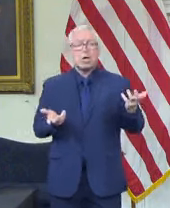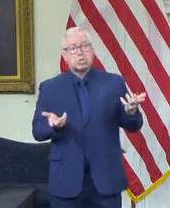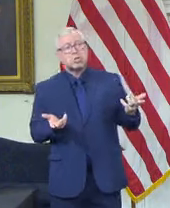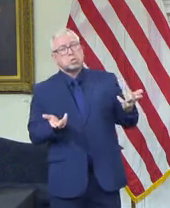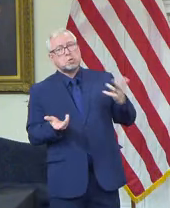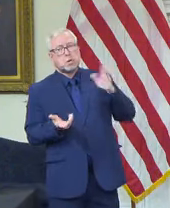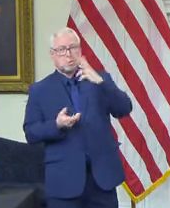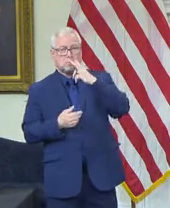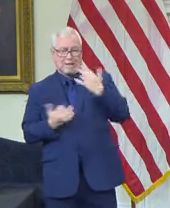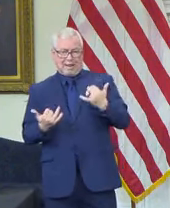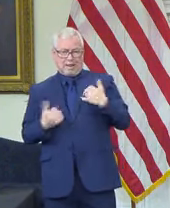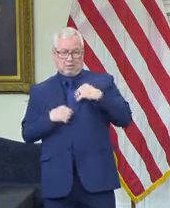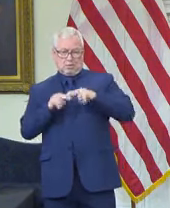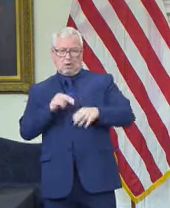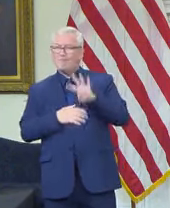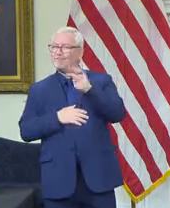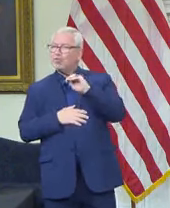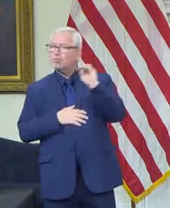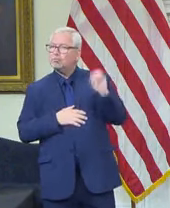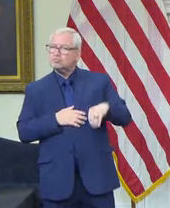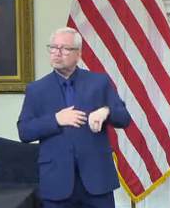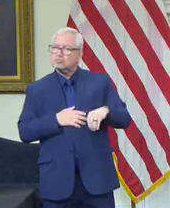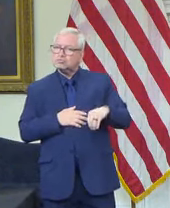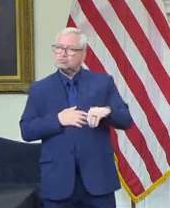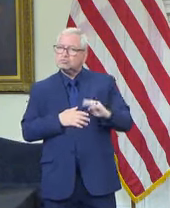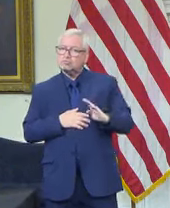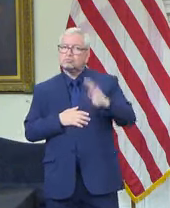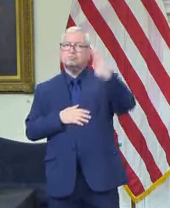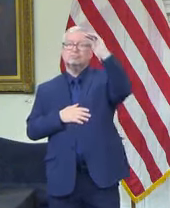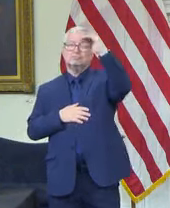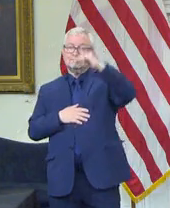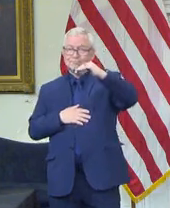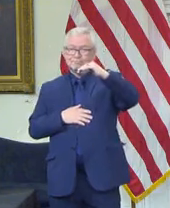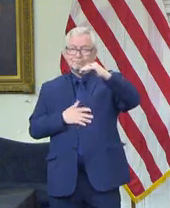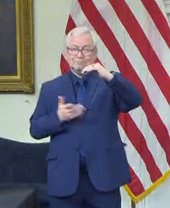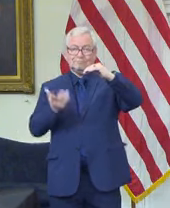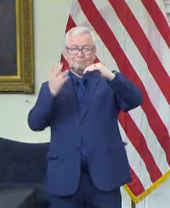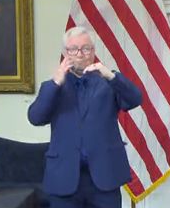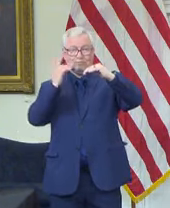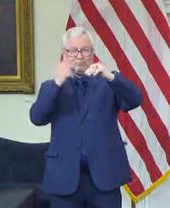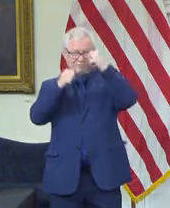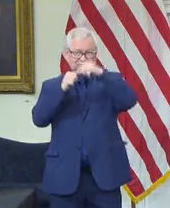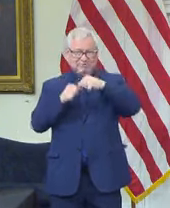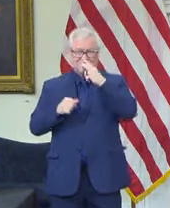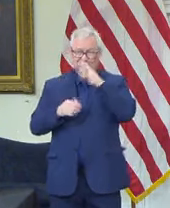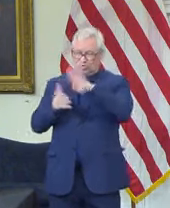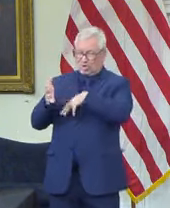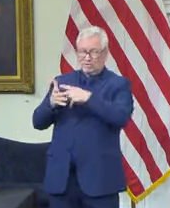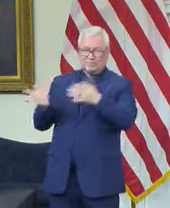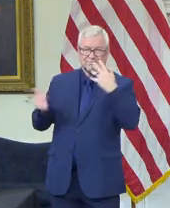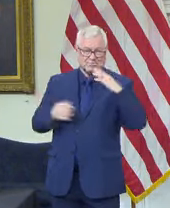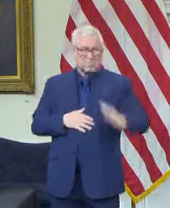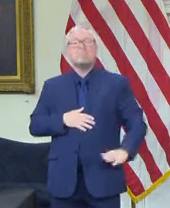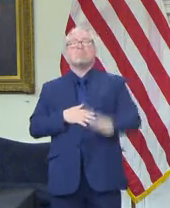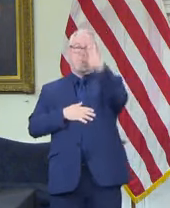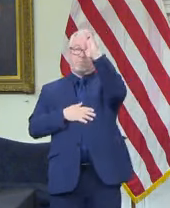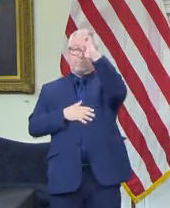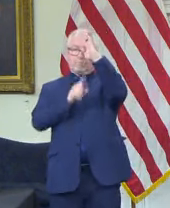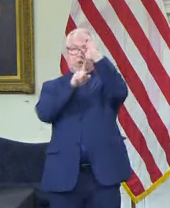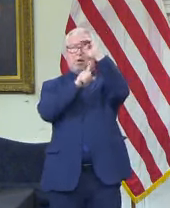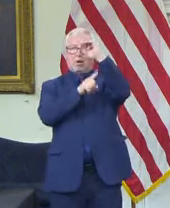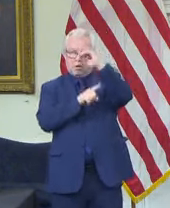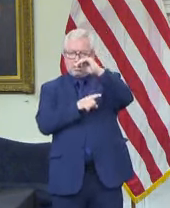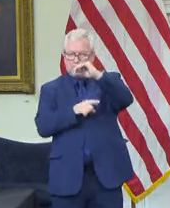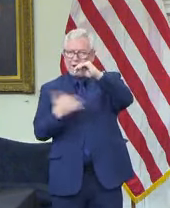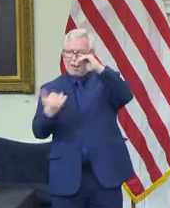44%. It went straight up like this. It's now, you know, I don't know if you saw the charts, it's crested and it's coming down. If it continues in